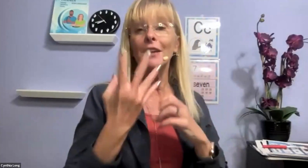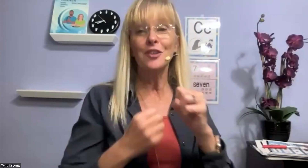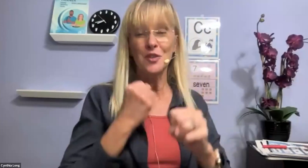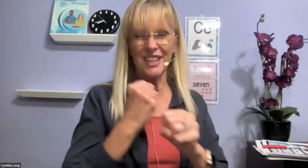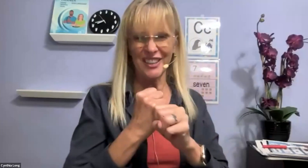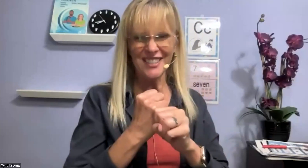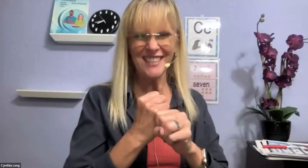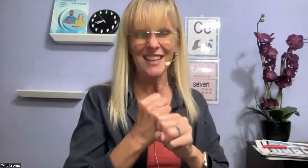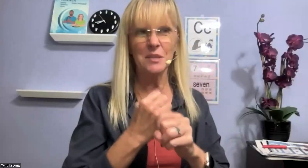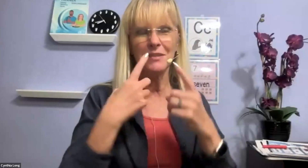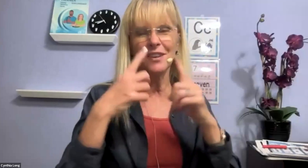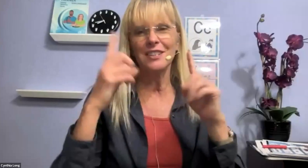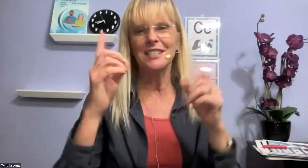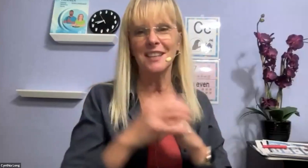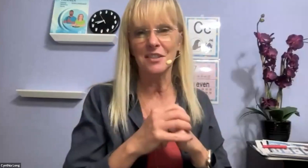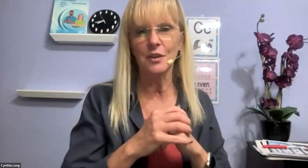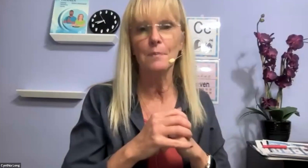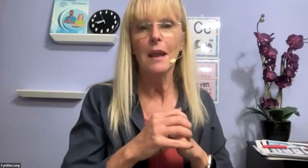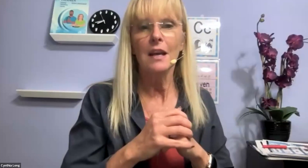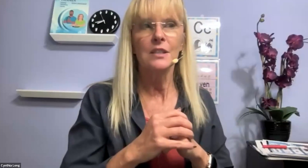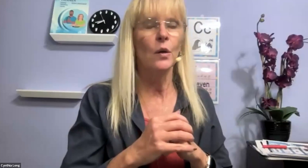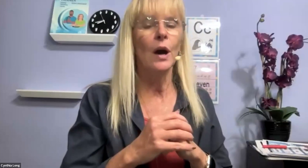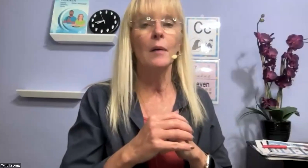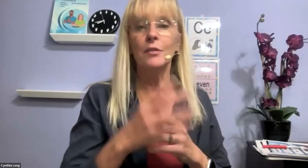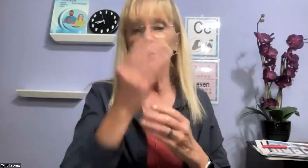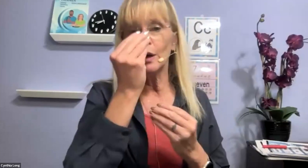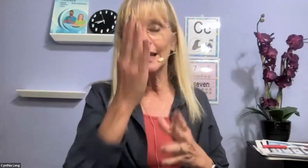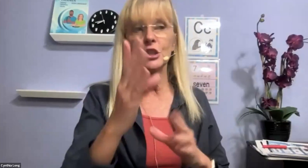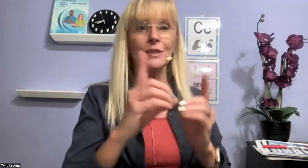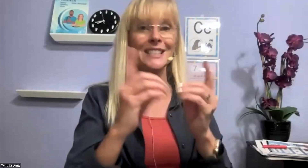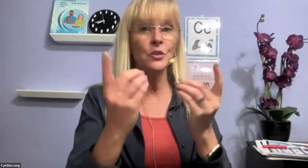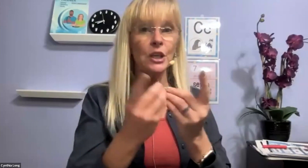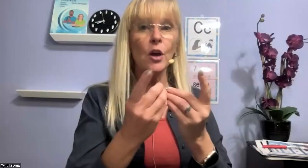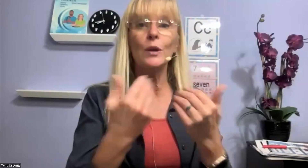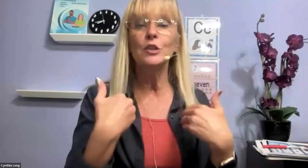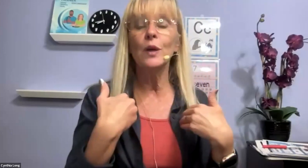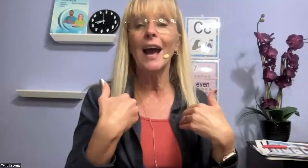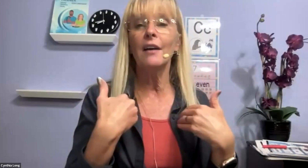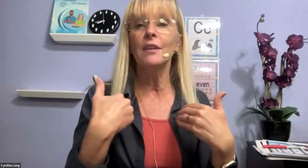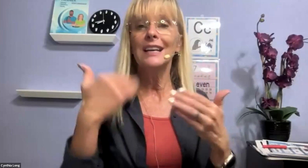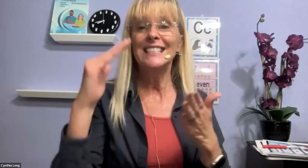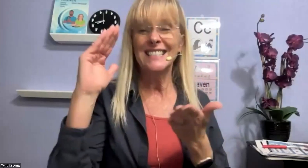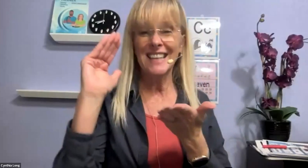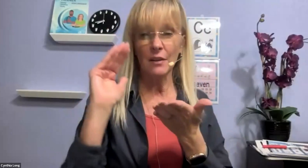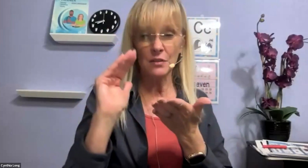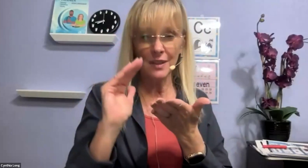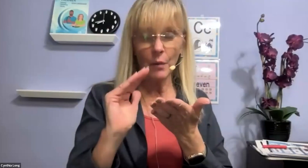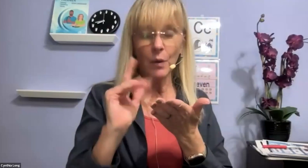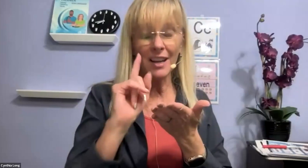few years, and it's been very successful. So if you want to let your district know, we do have discounts for that. We're actually